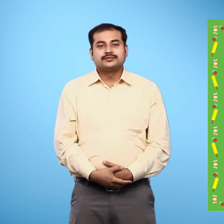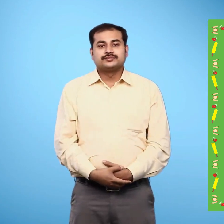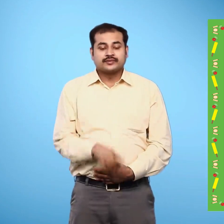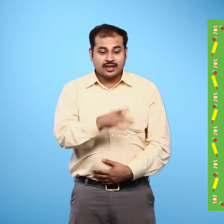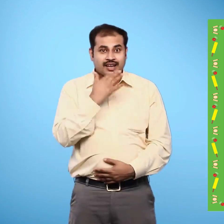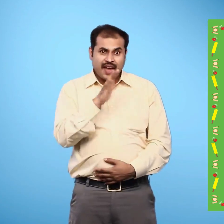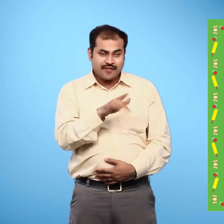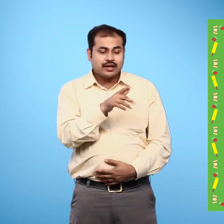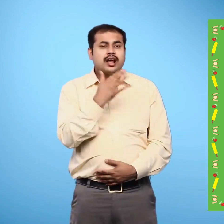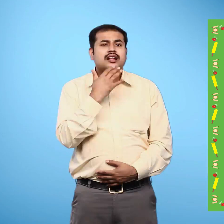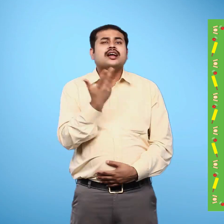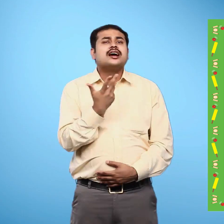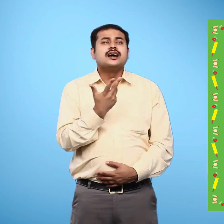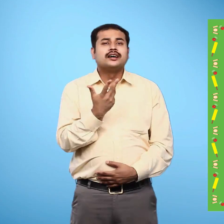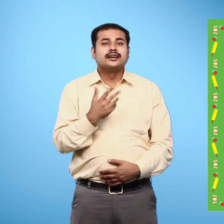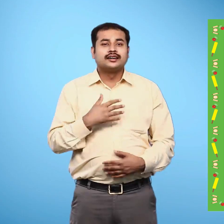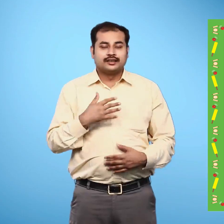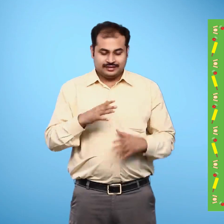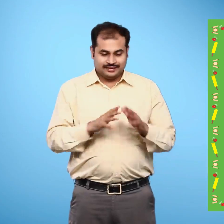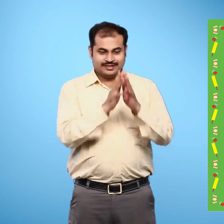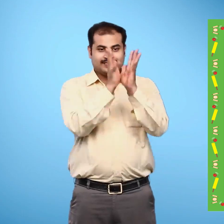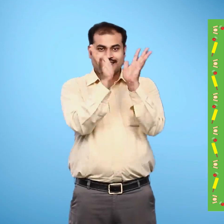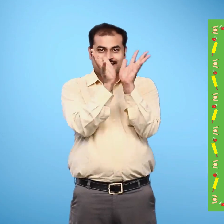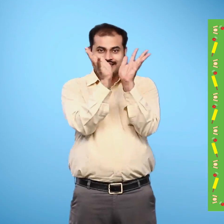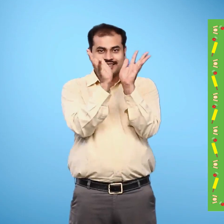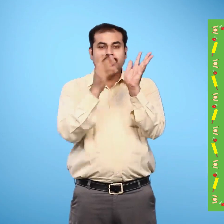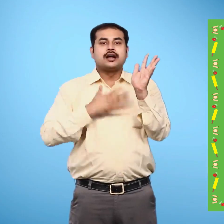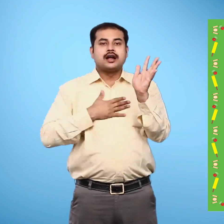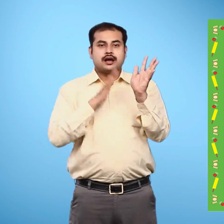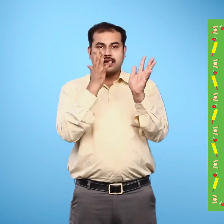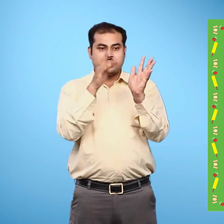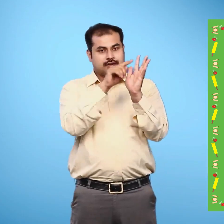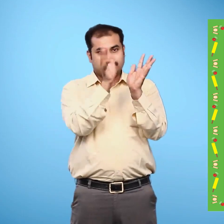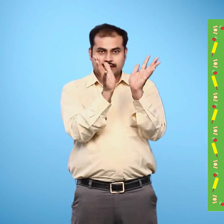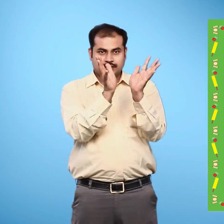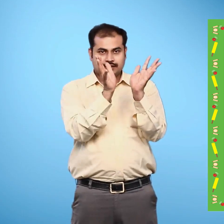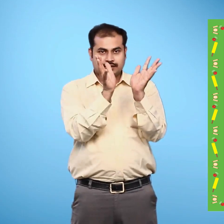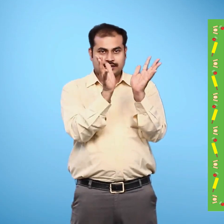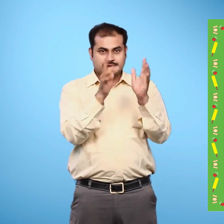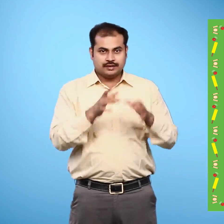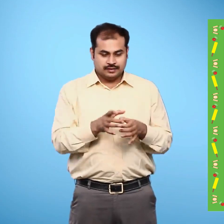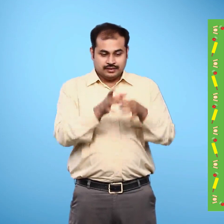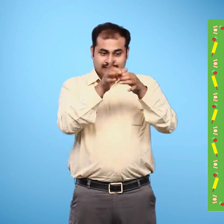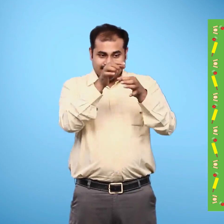The colored tree has green at the top and brown at the trunk.